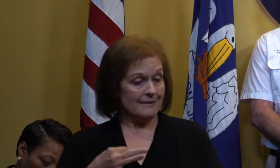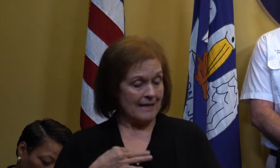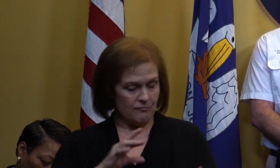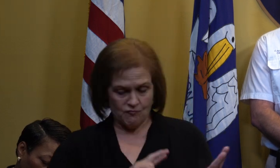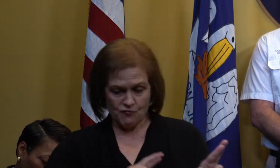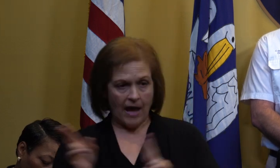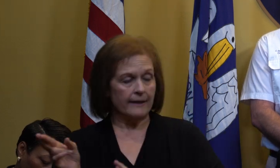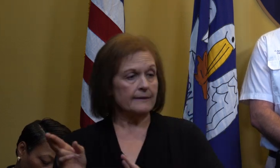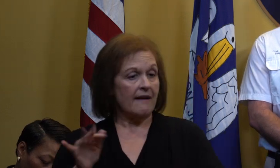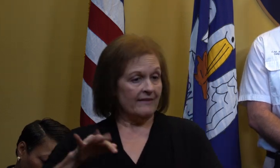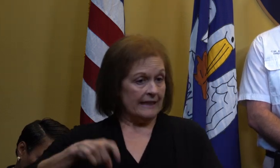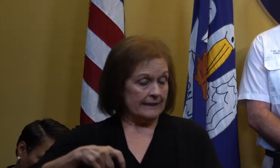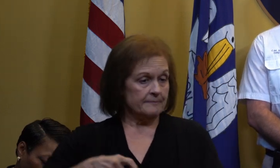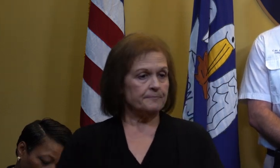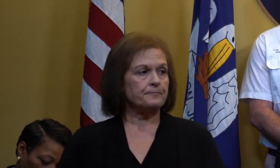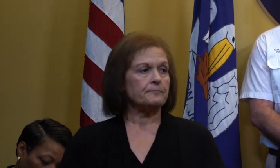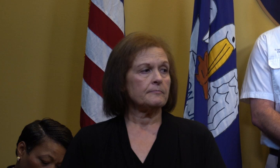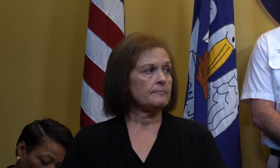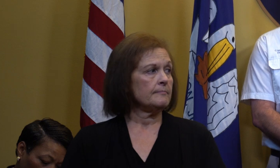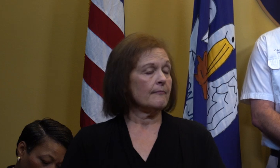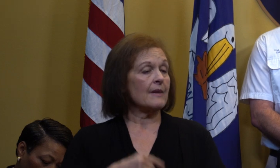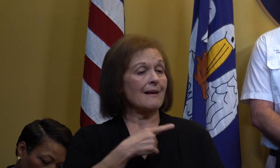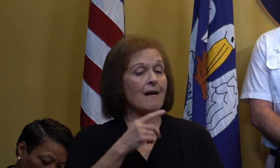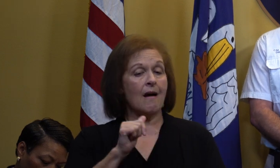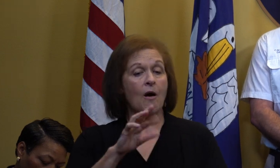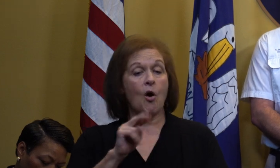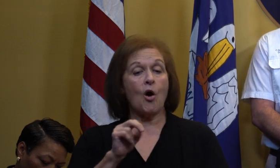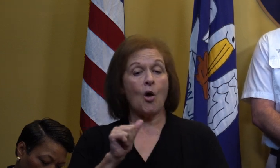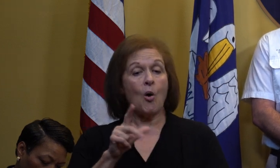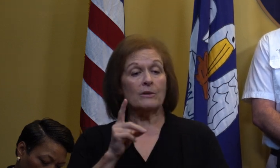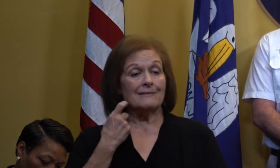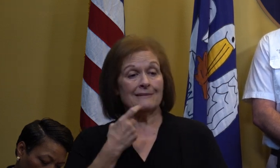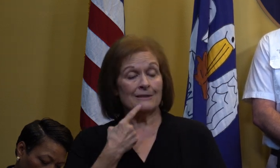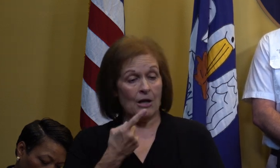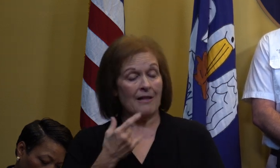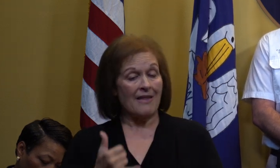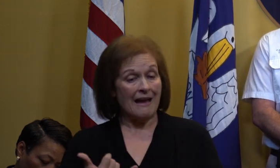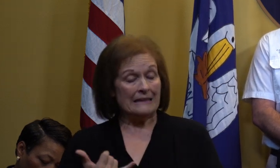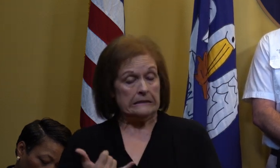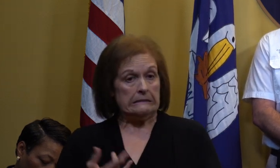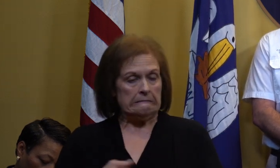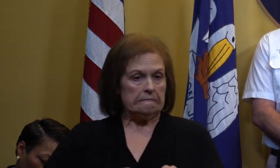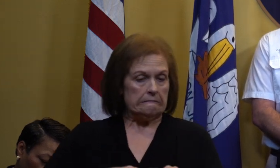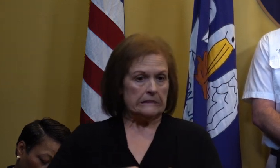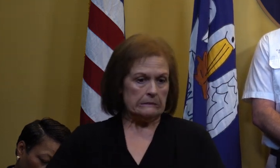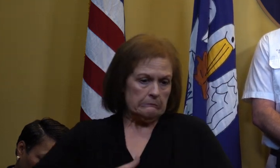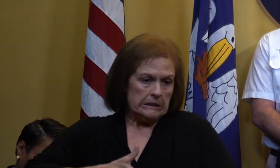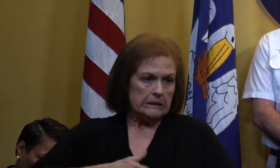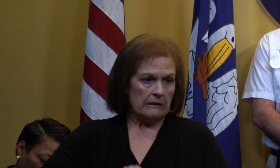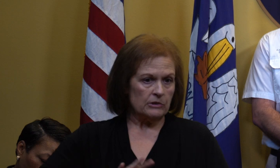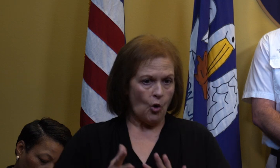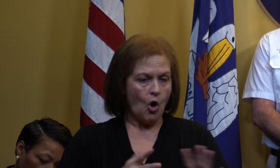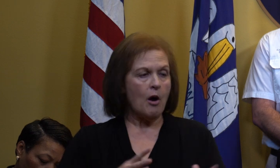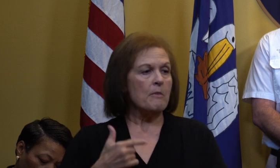execute. Now, as Director Arnold was discussing, due to the increased concern about rapid intensification,